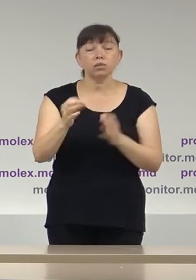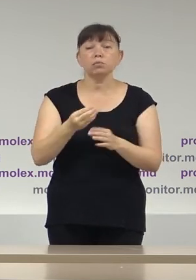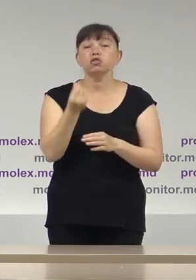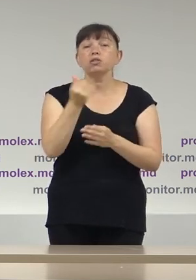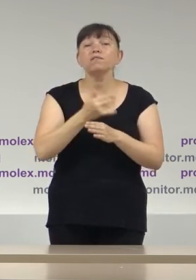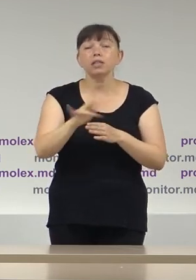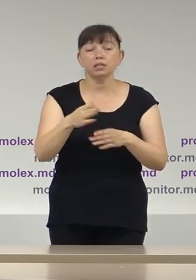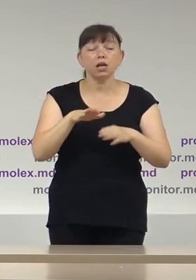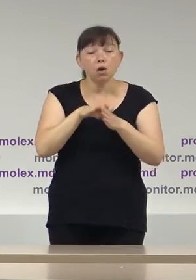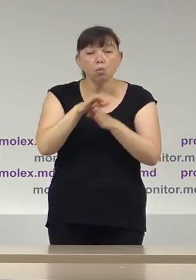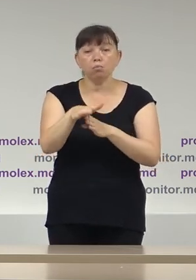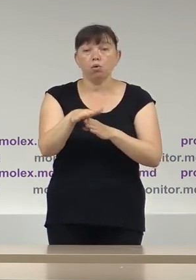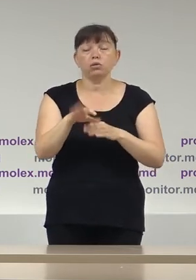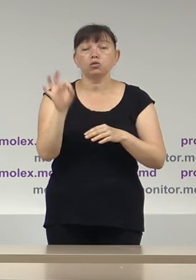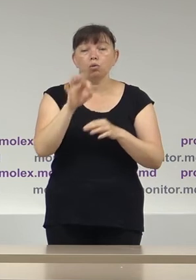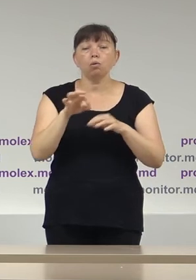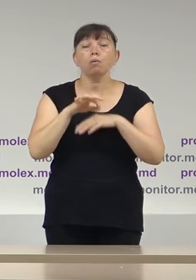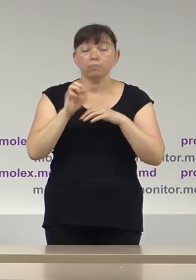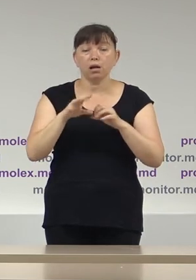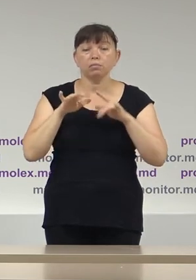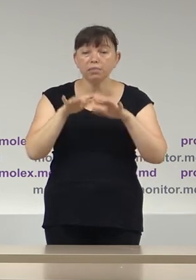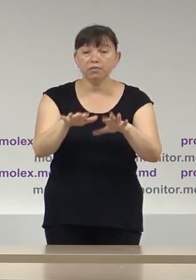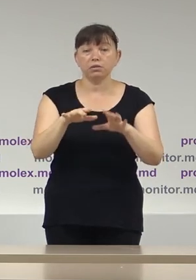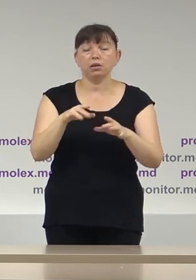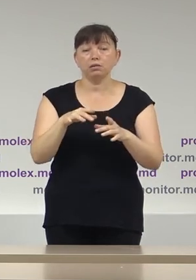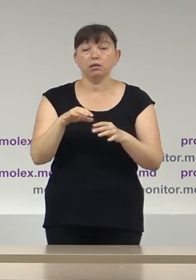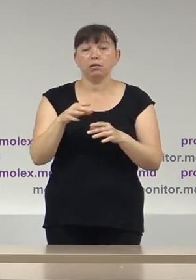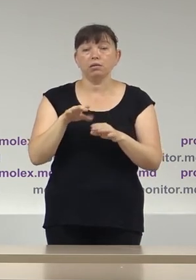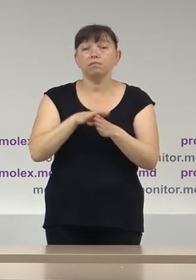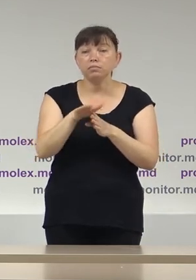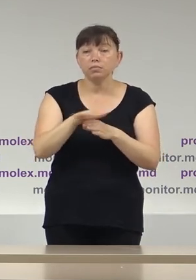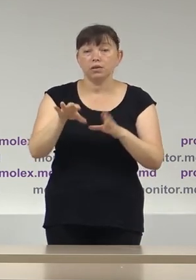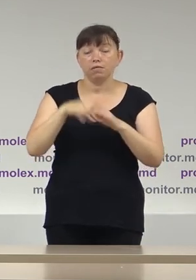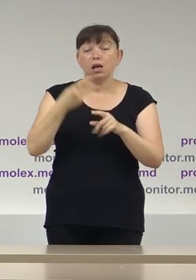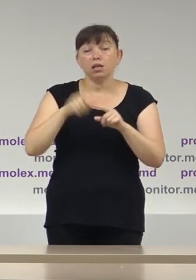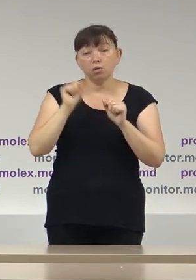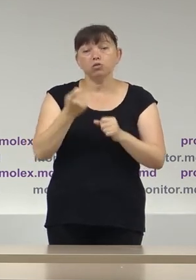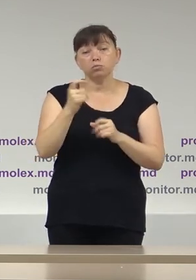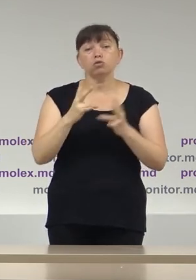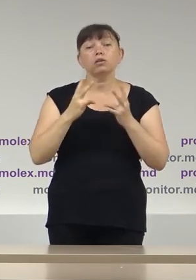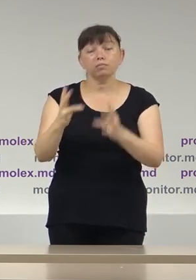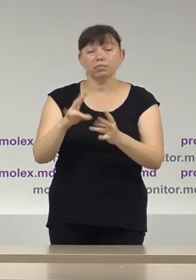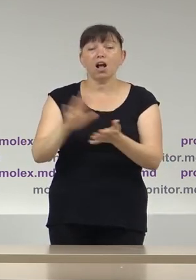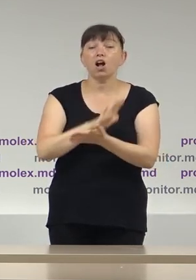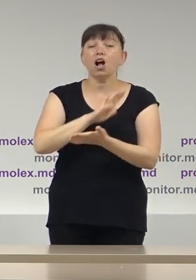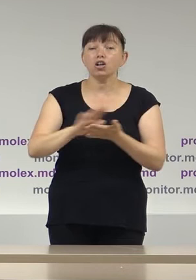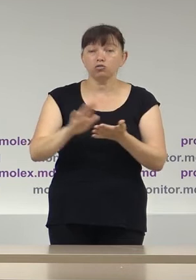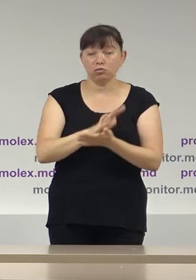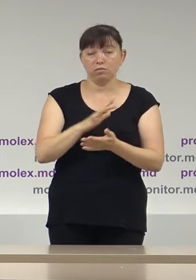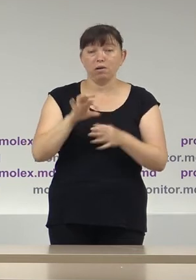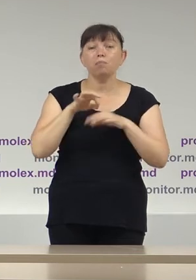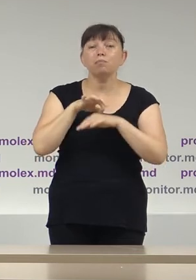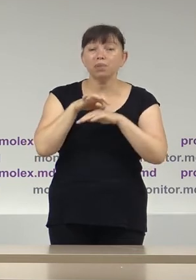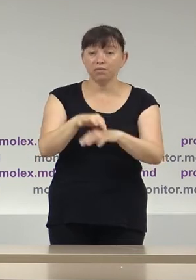July 2021, the government failed to ensure full funding for the organization and conduct of elections. This can affect